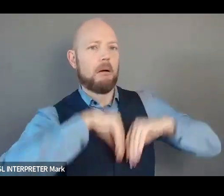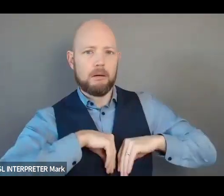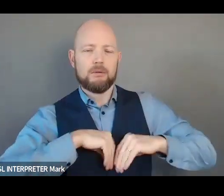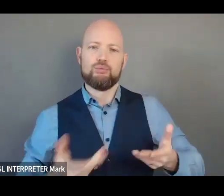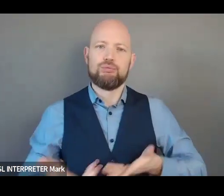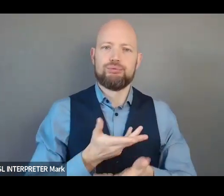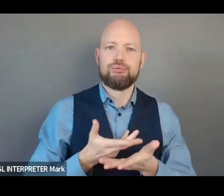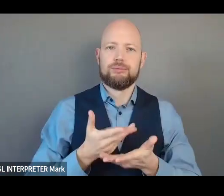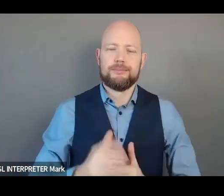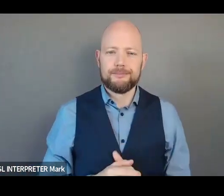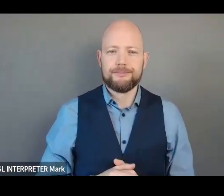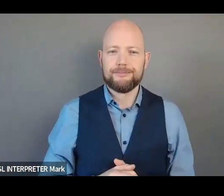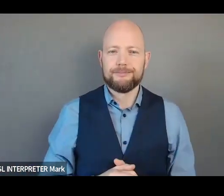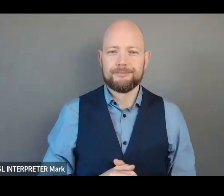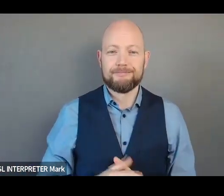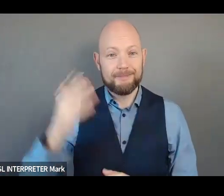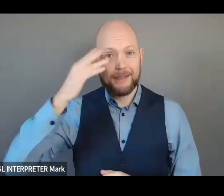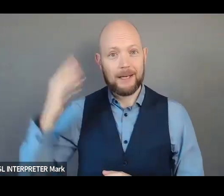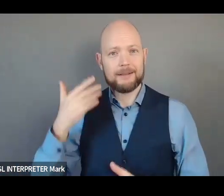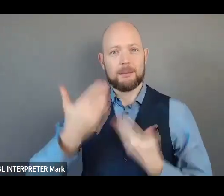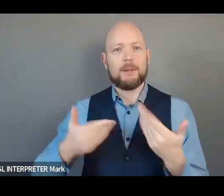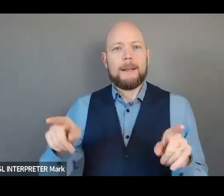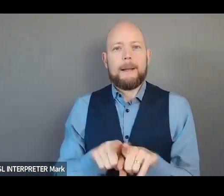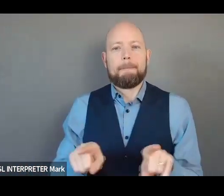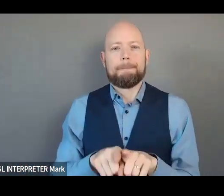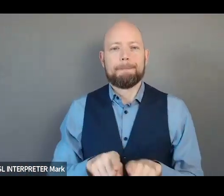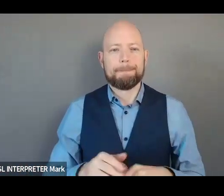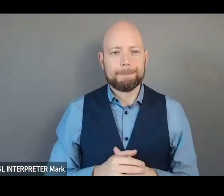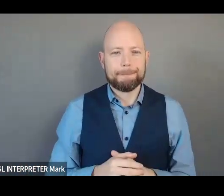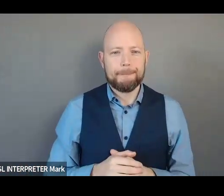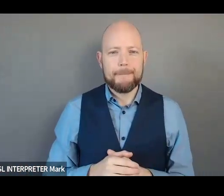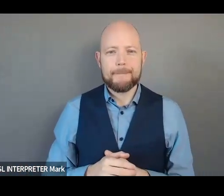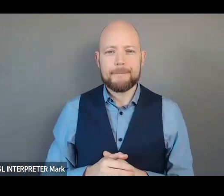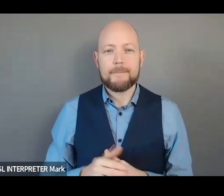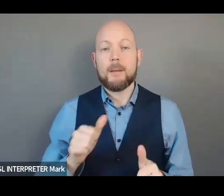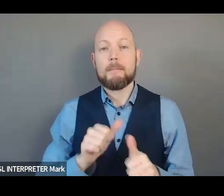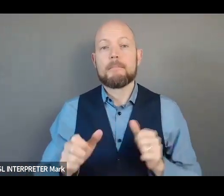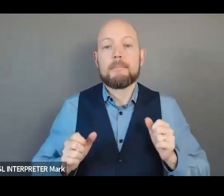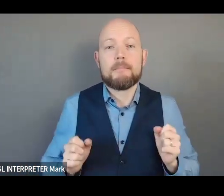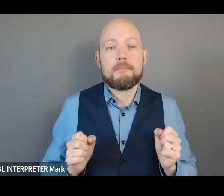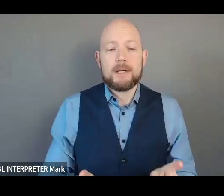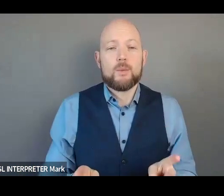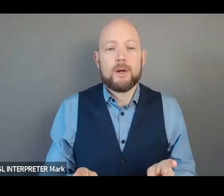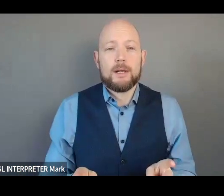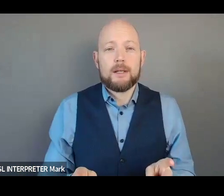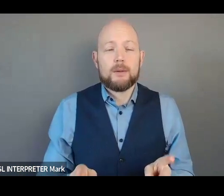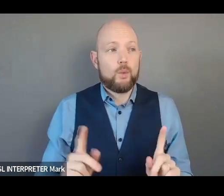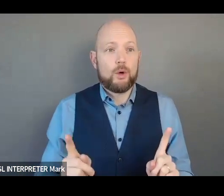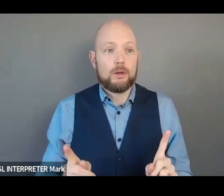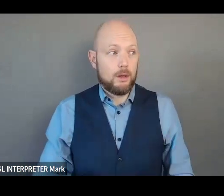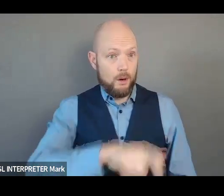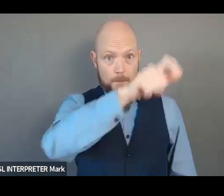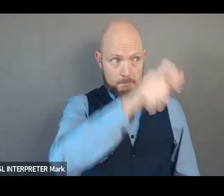kind of touched on already, is that assume that the best way in which to deal with these is to try and find some way in which to change the individual in